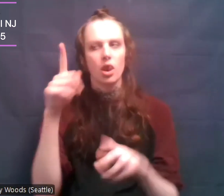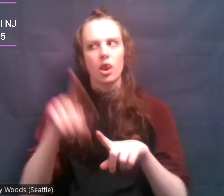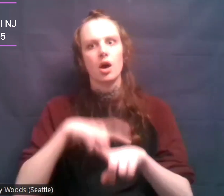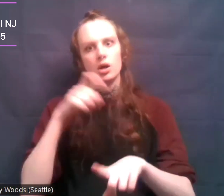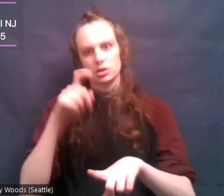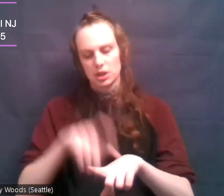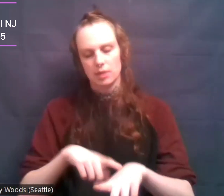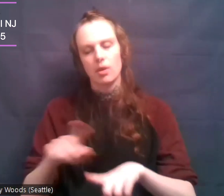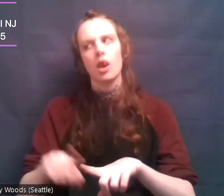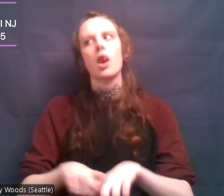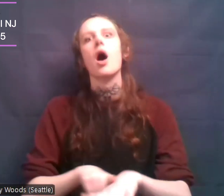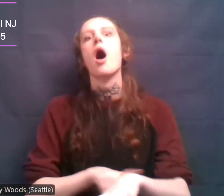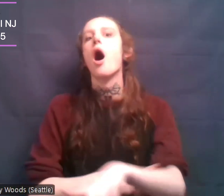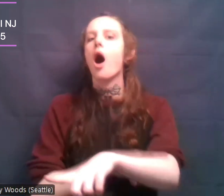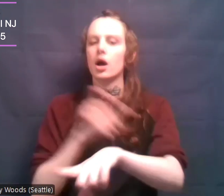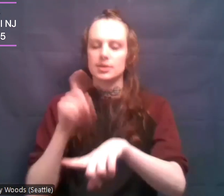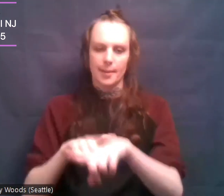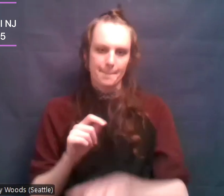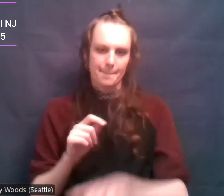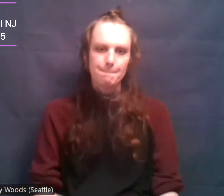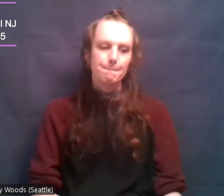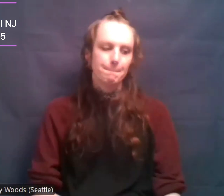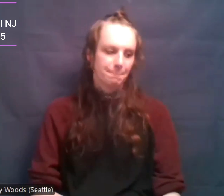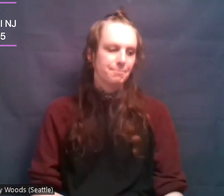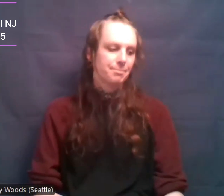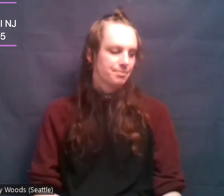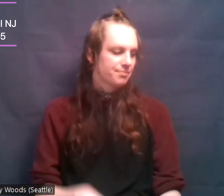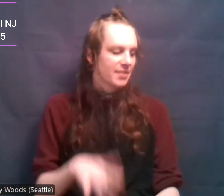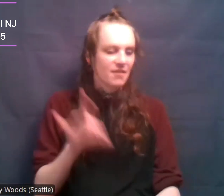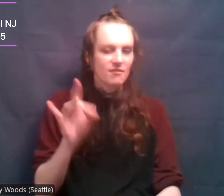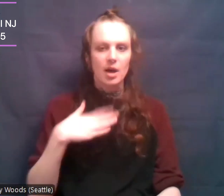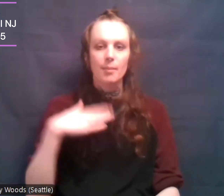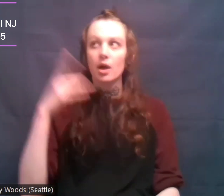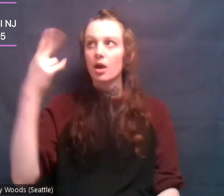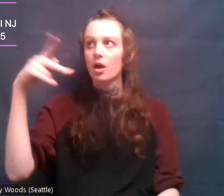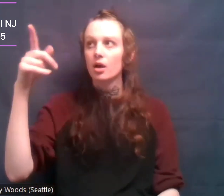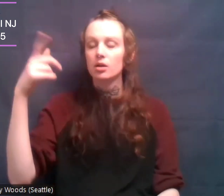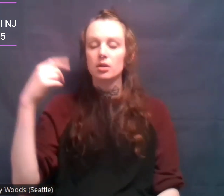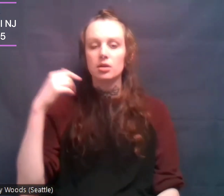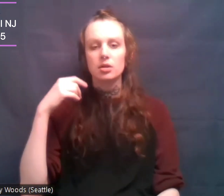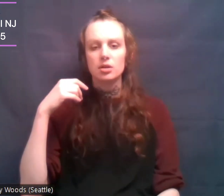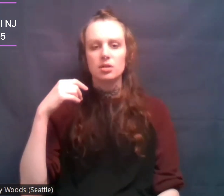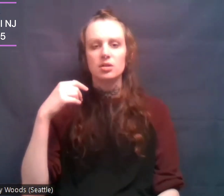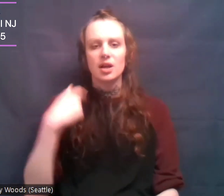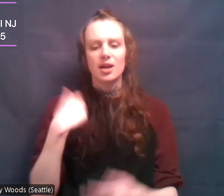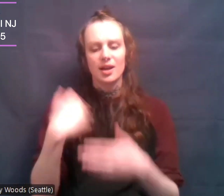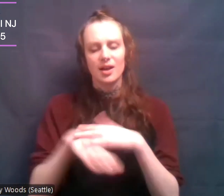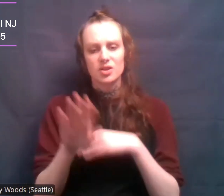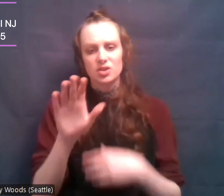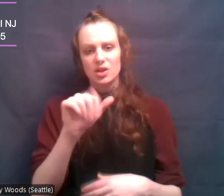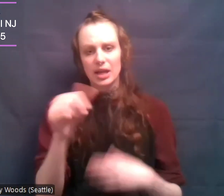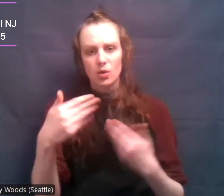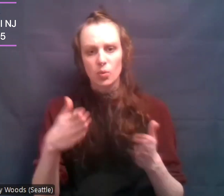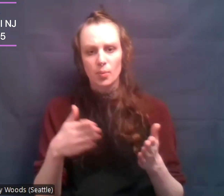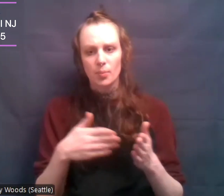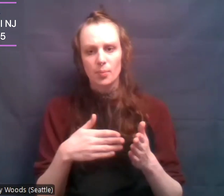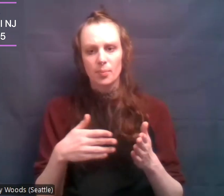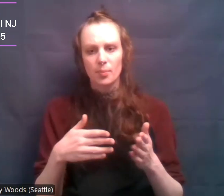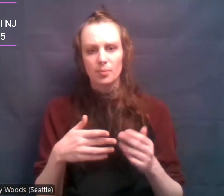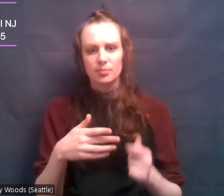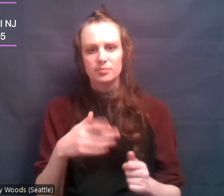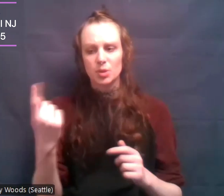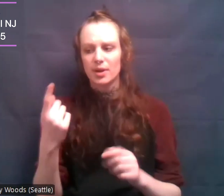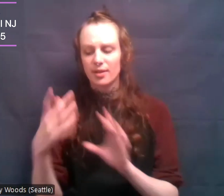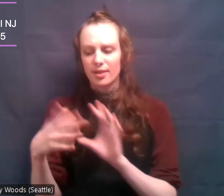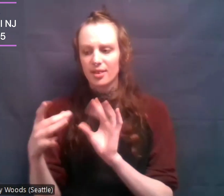long, long, long time. And, finding my higher power, I would come into these meetings and somebody would be like, man, higher power, like somebody